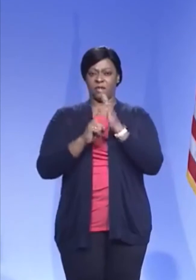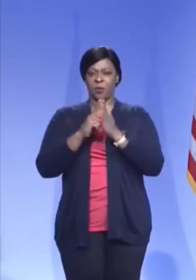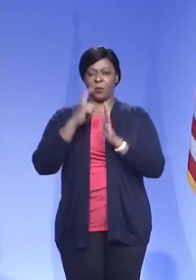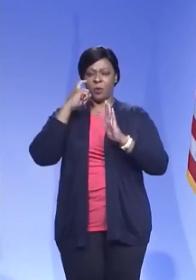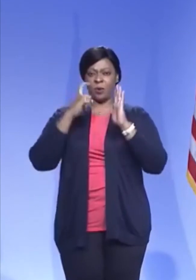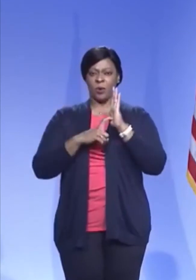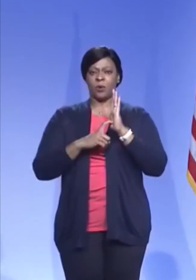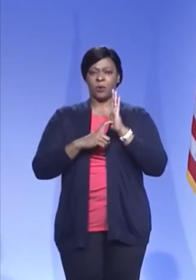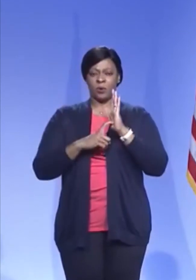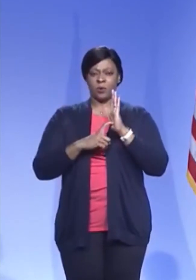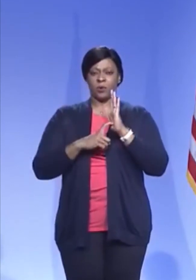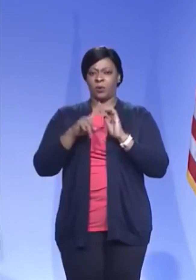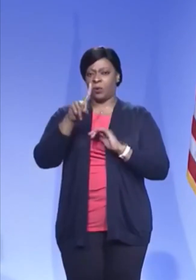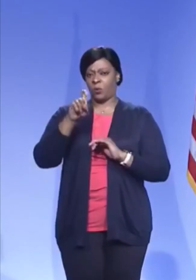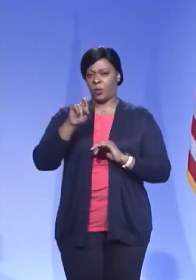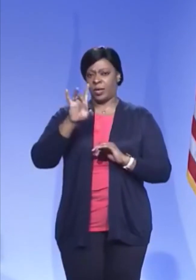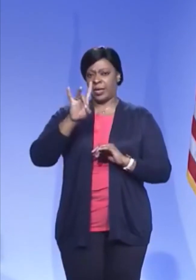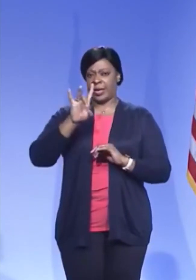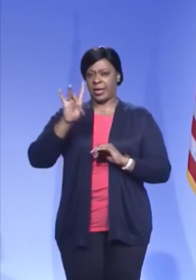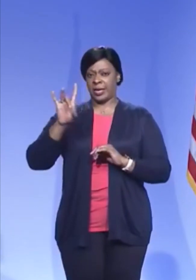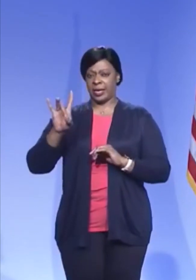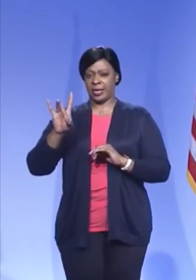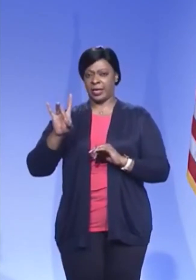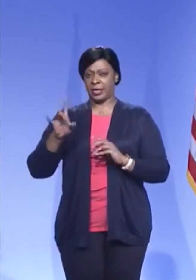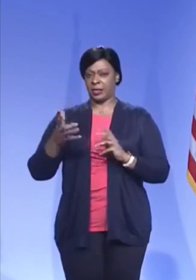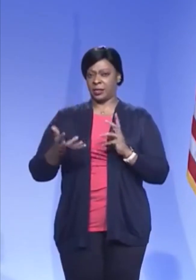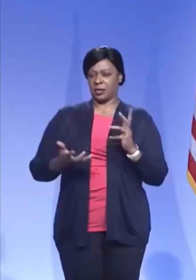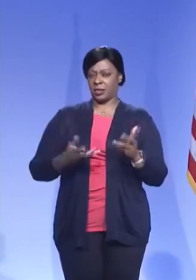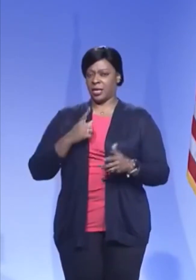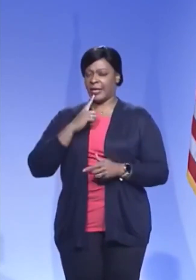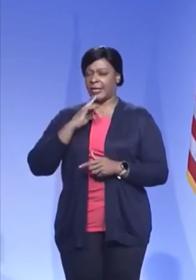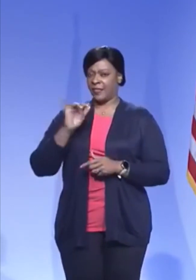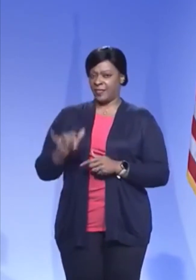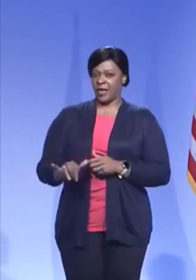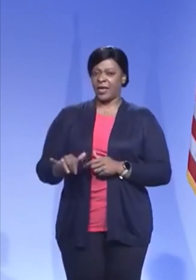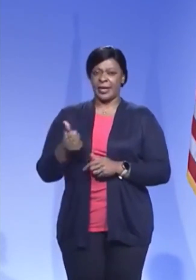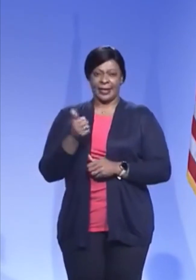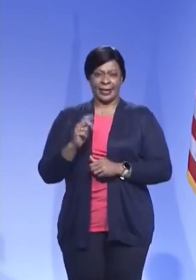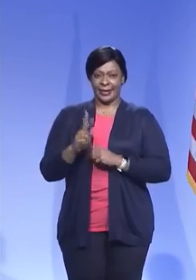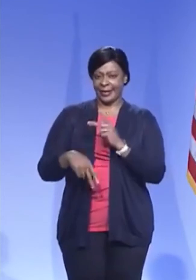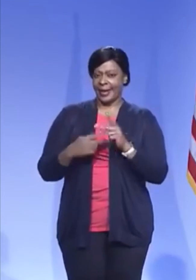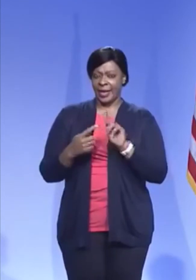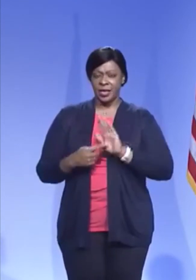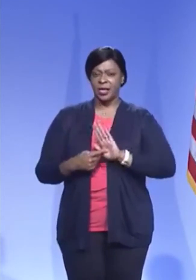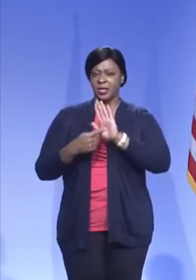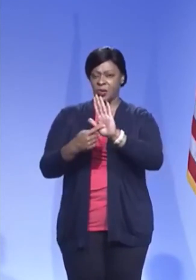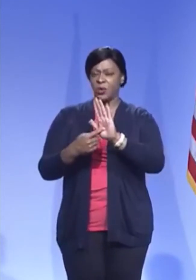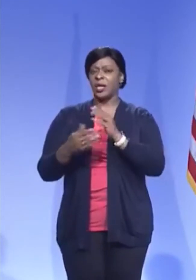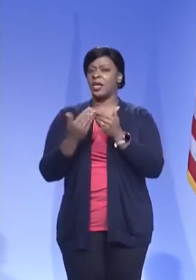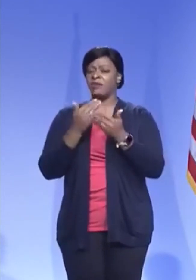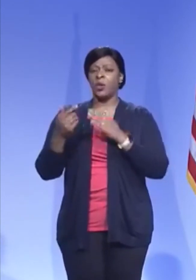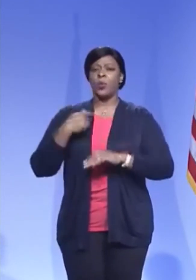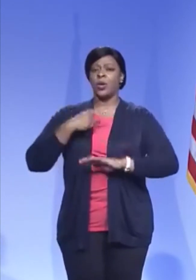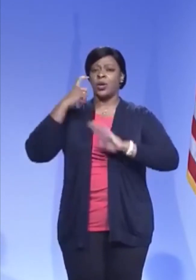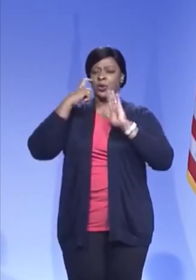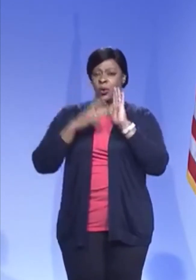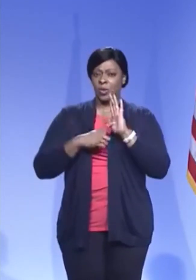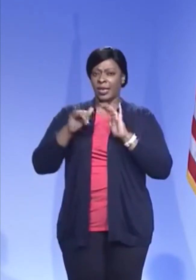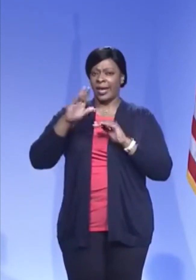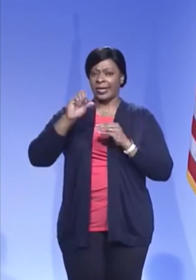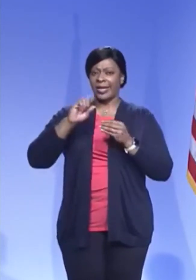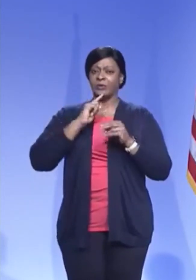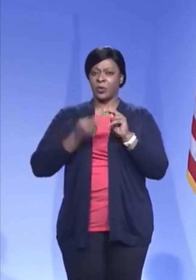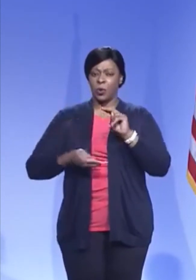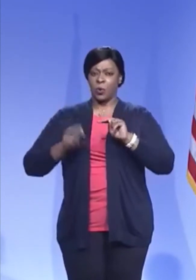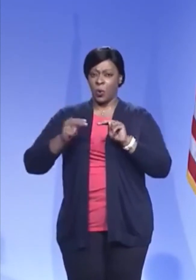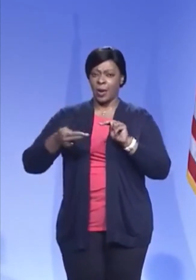saw 188. Is that any kind of indication, even though we see that the cases are going